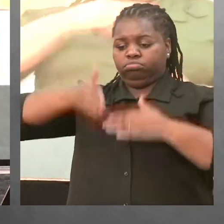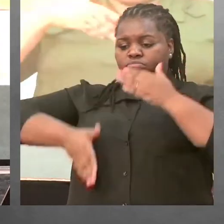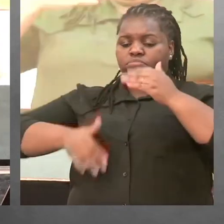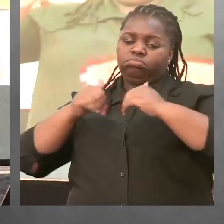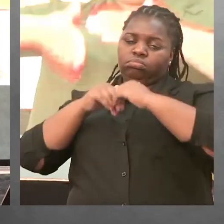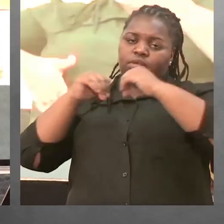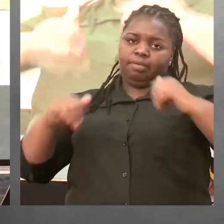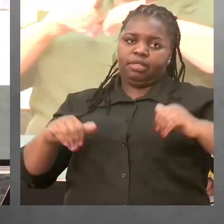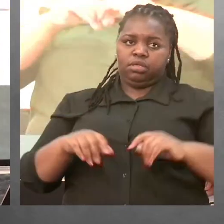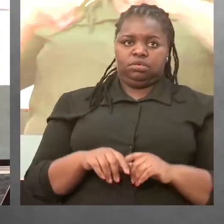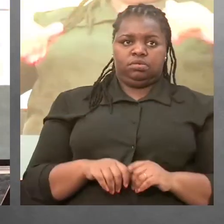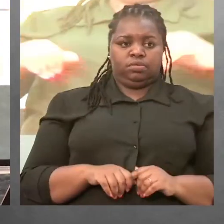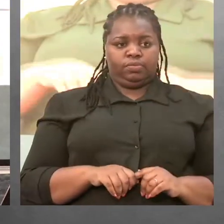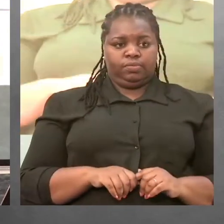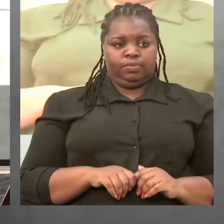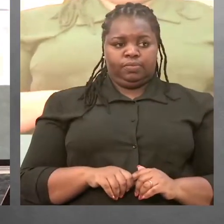colonialism.